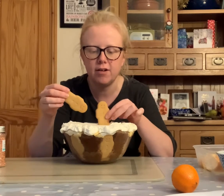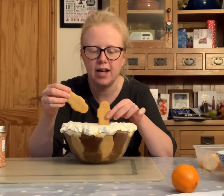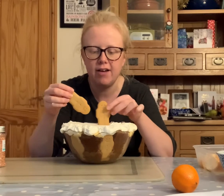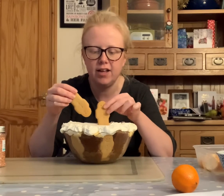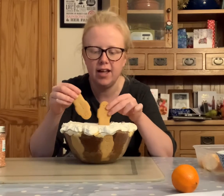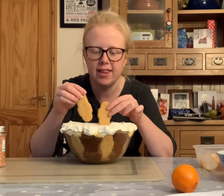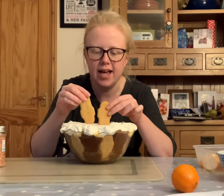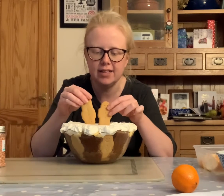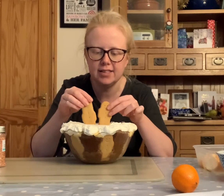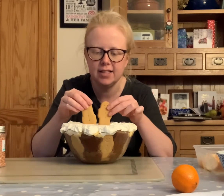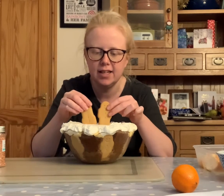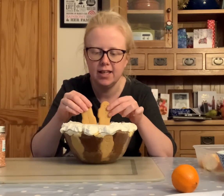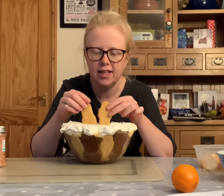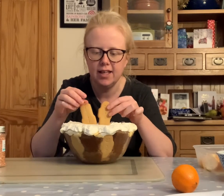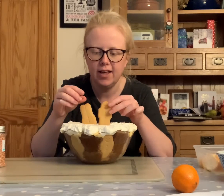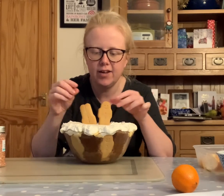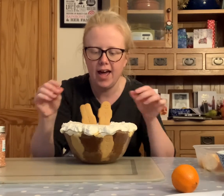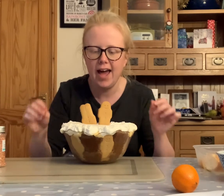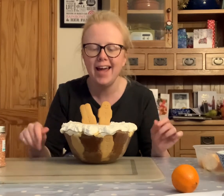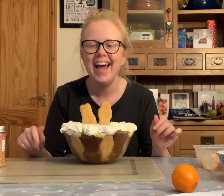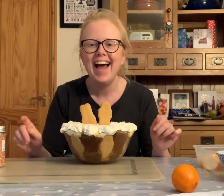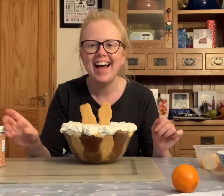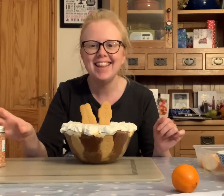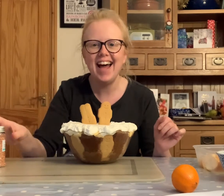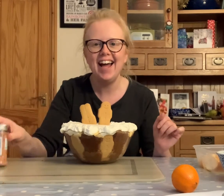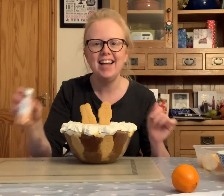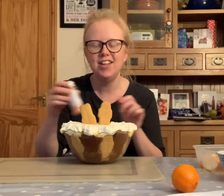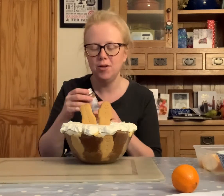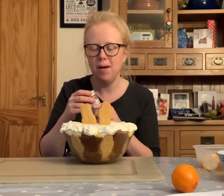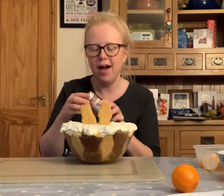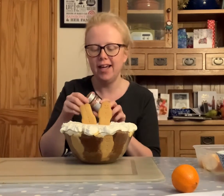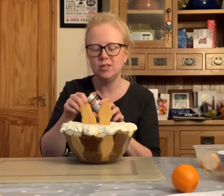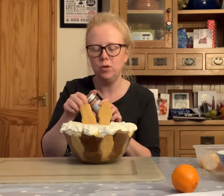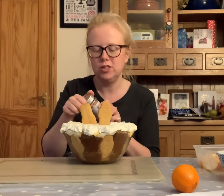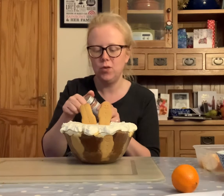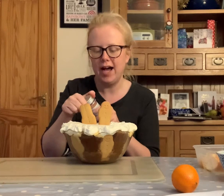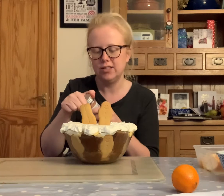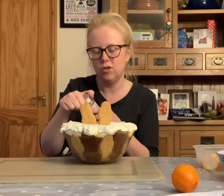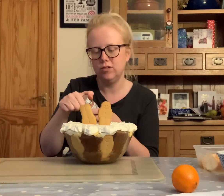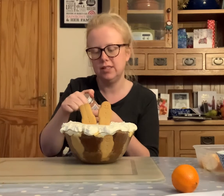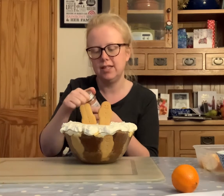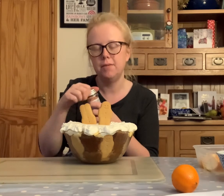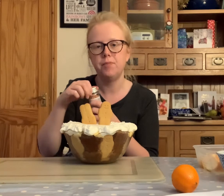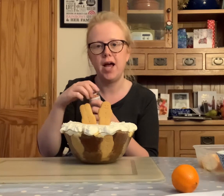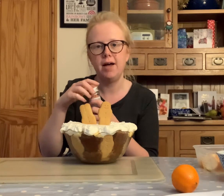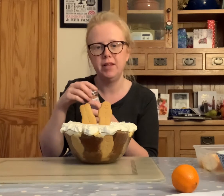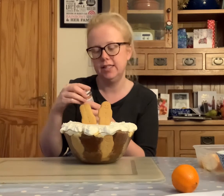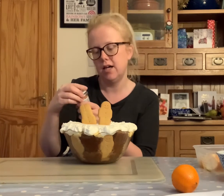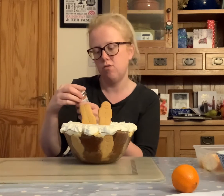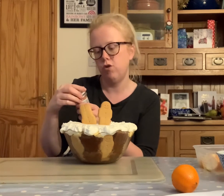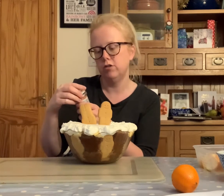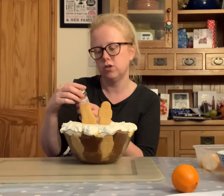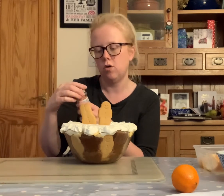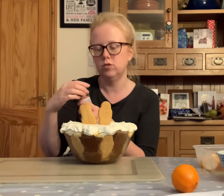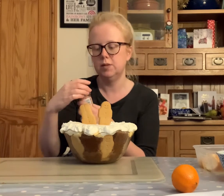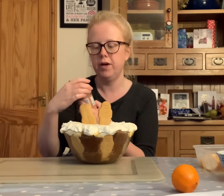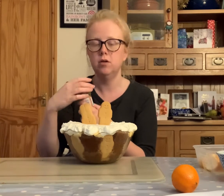have it like that. Okay, and then you might want to add on some, these are rose gold